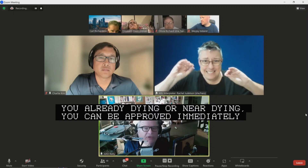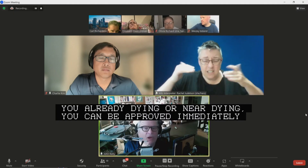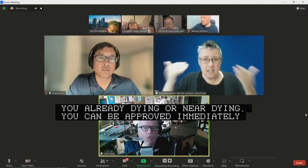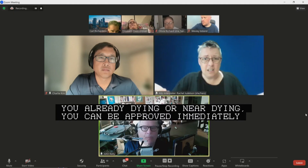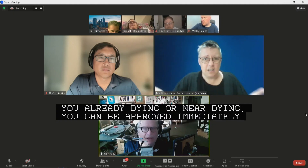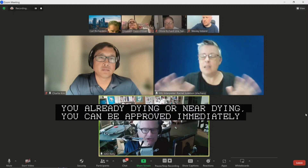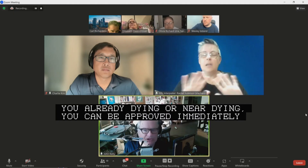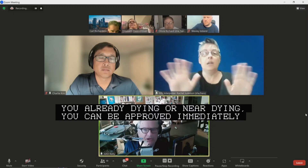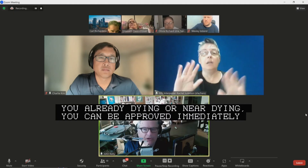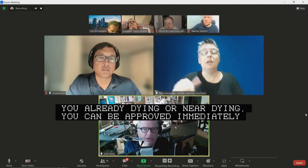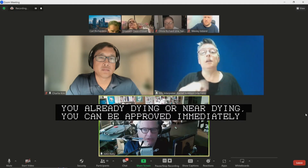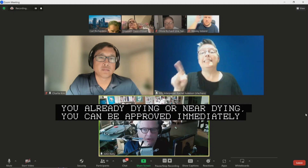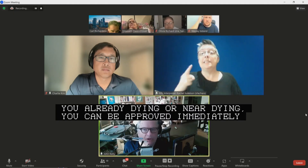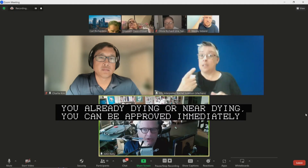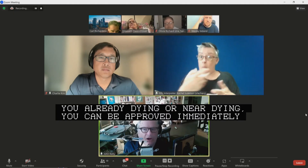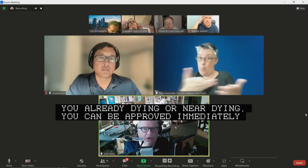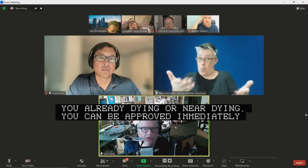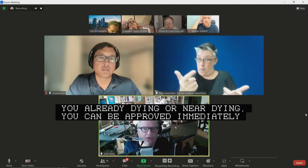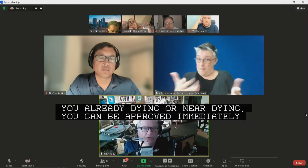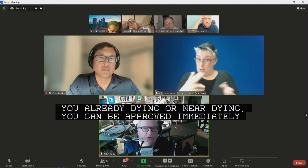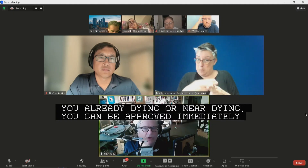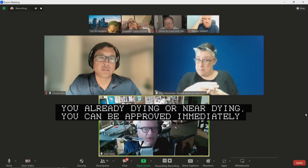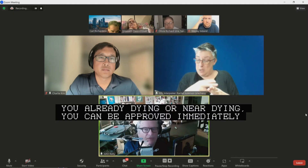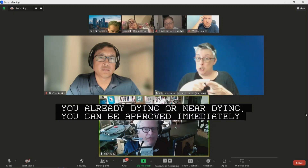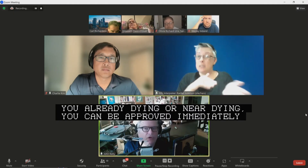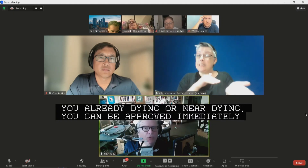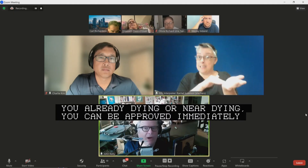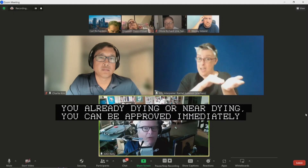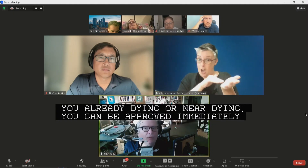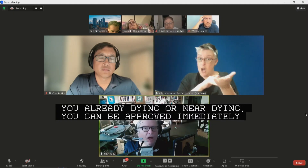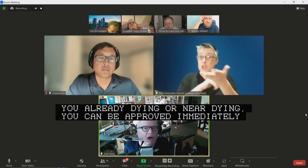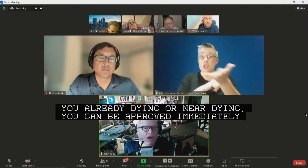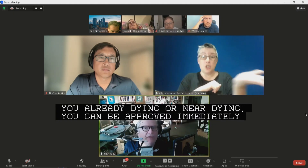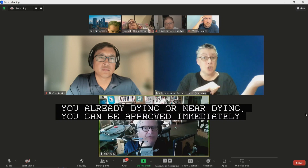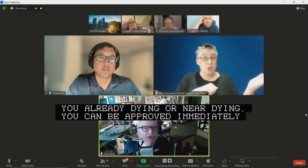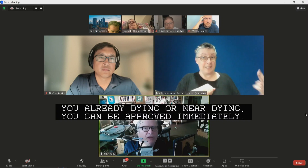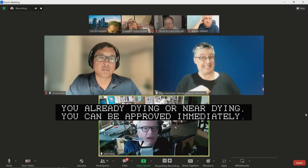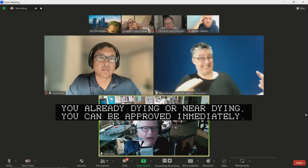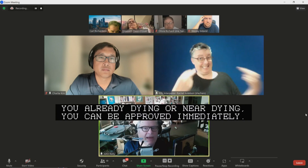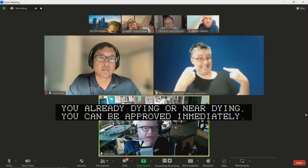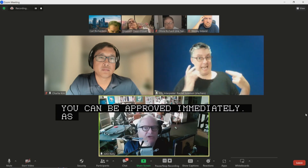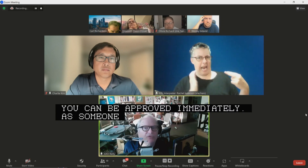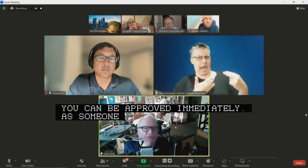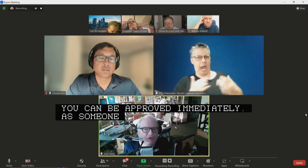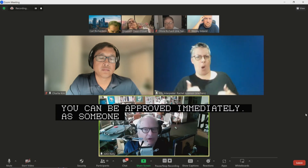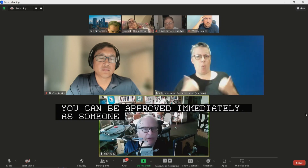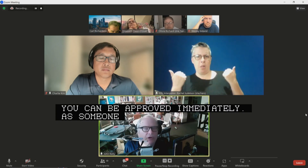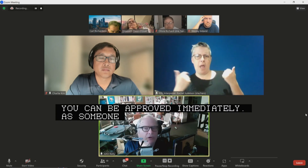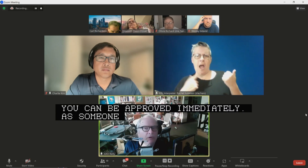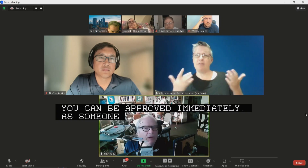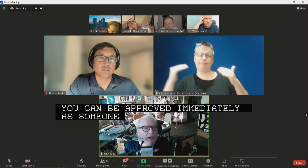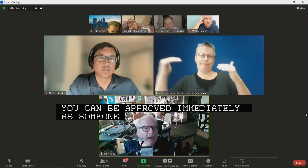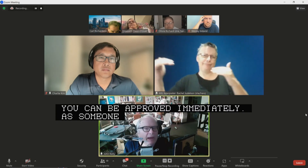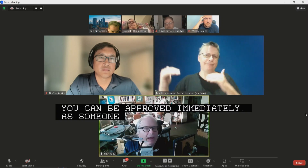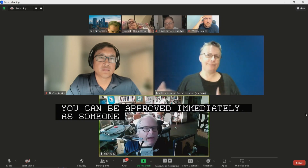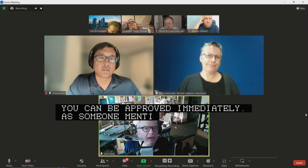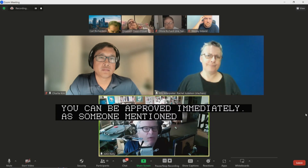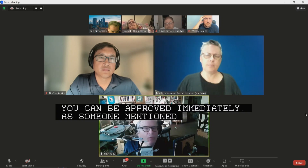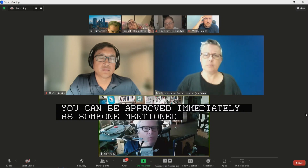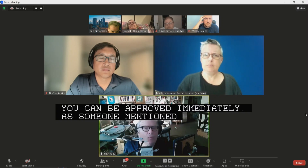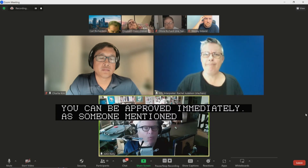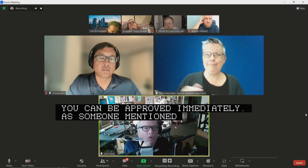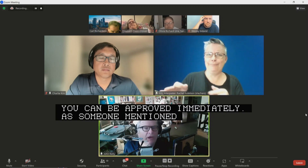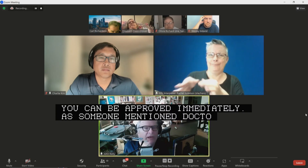as someone mentioned, doctors view our lives as inferior,